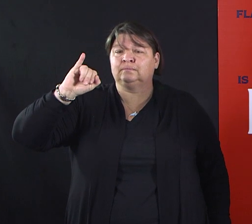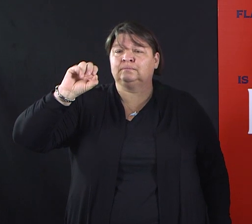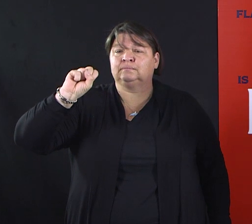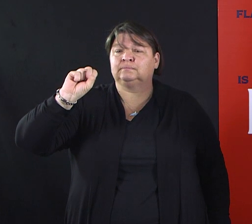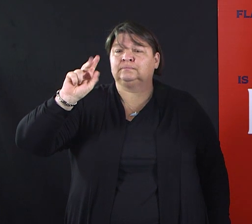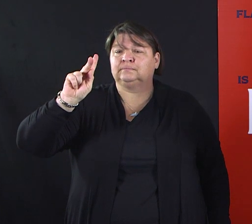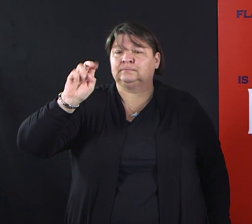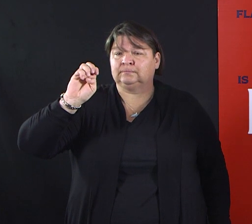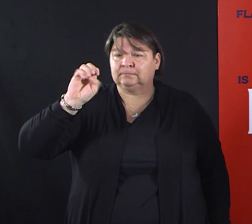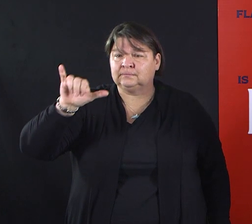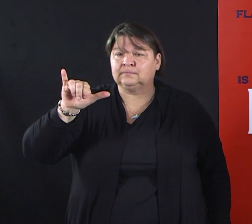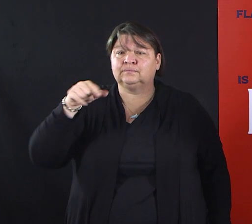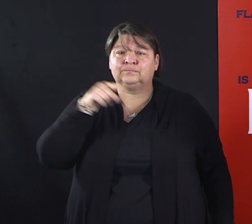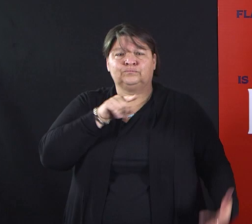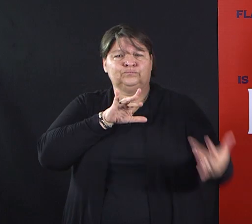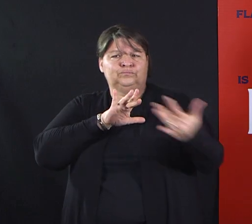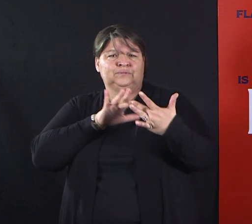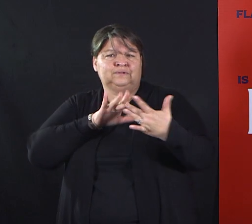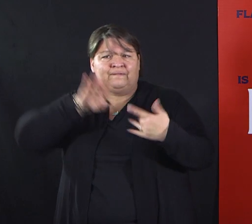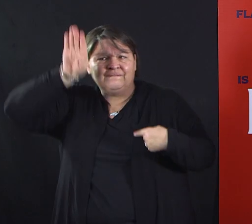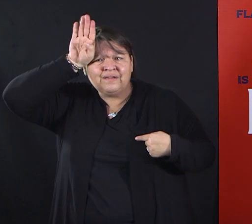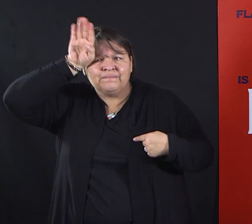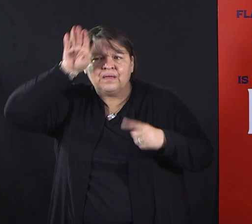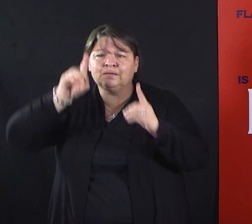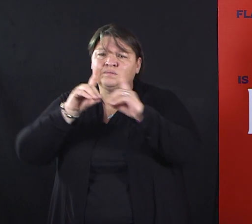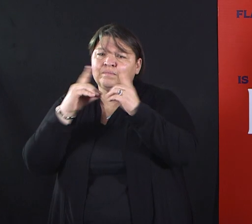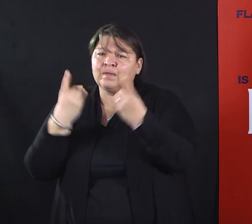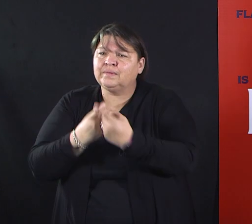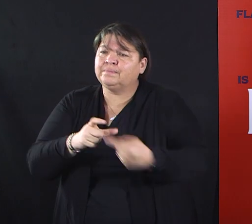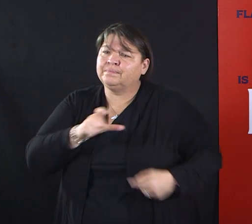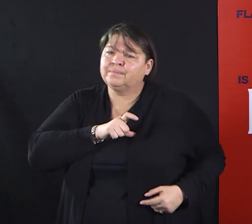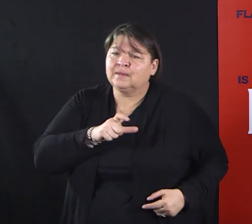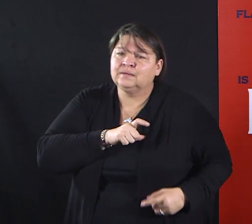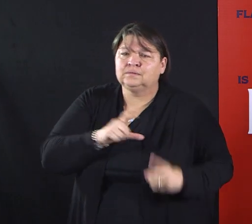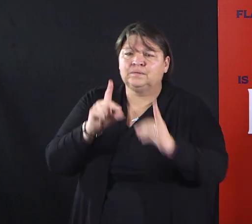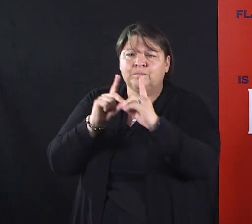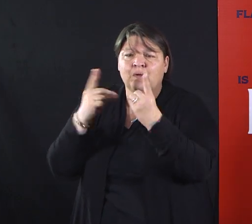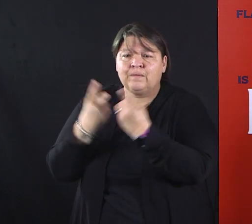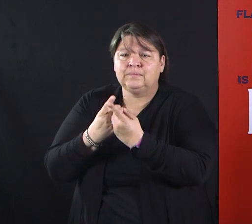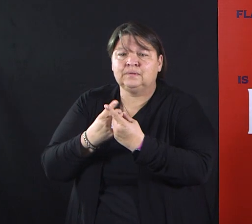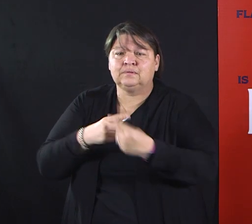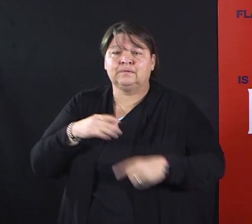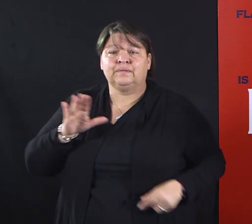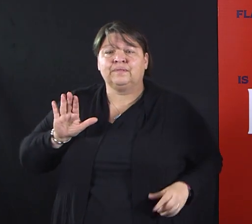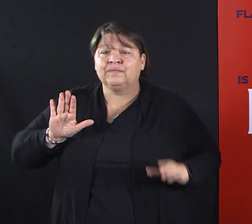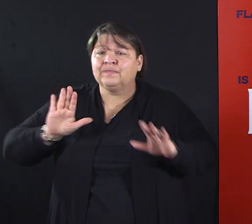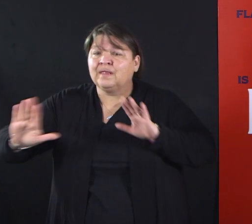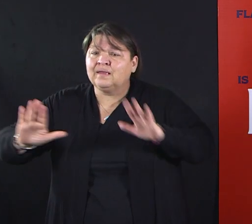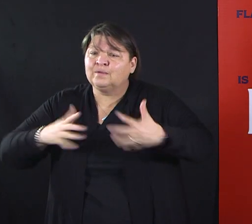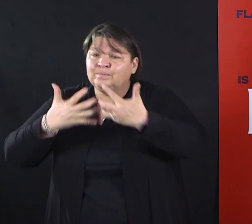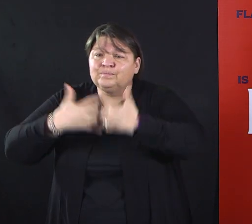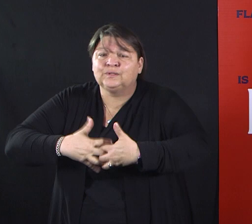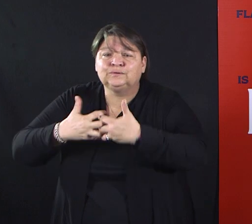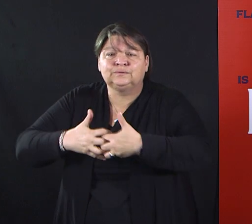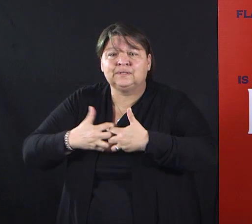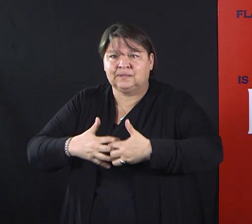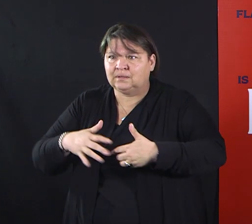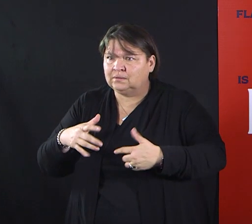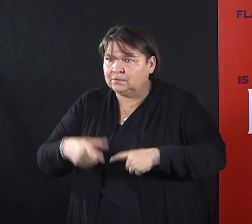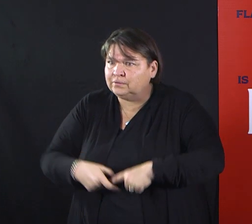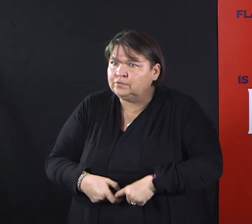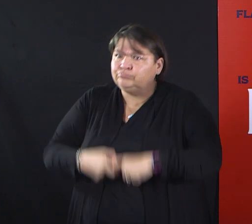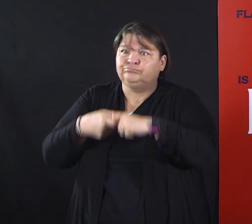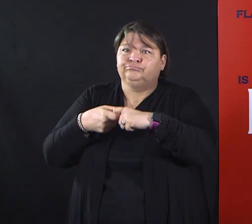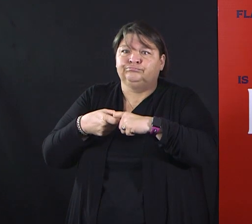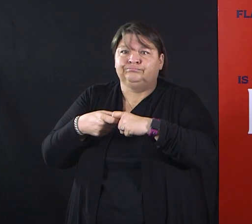fire department and the police department here, and they have shut it down their processes, but what